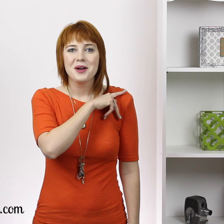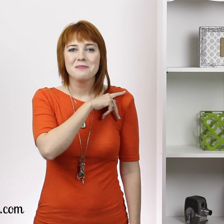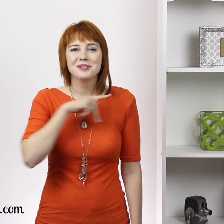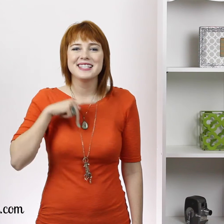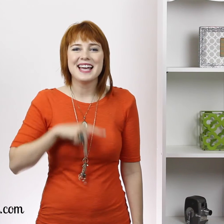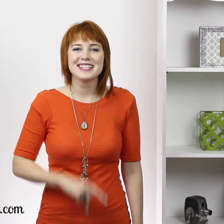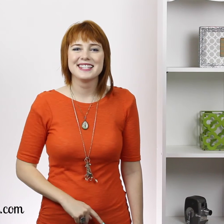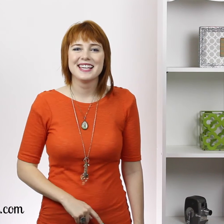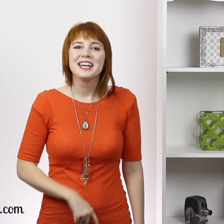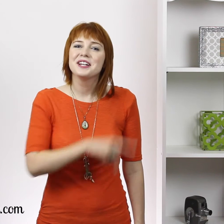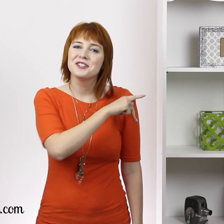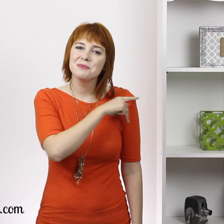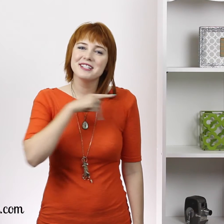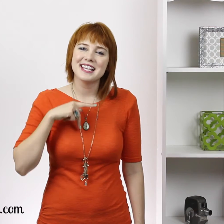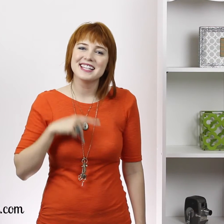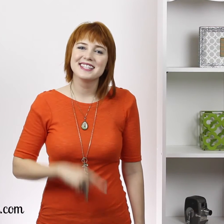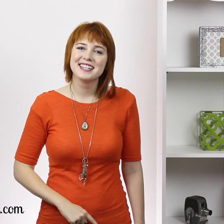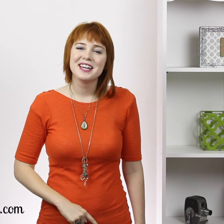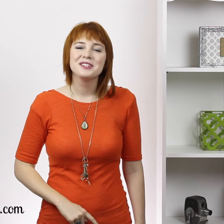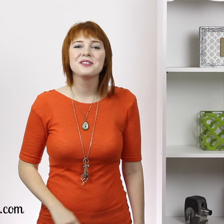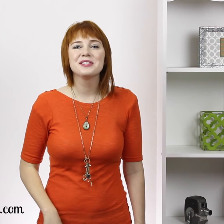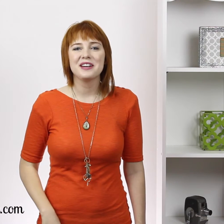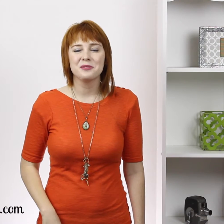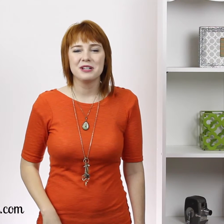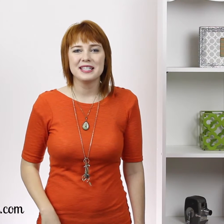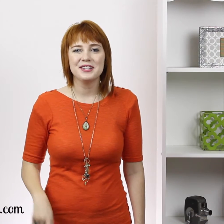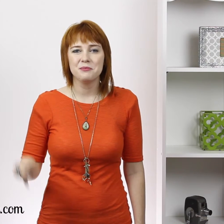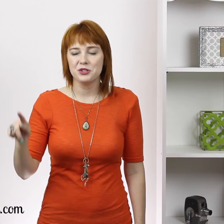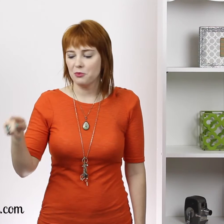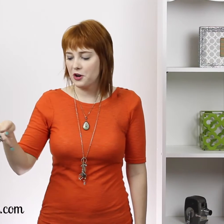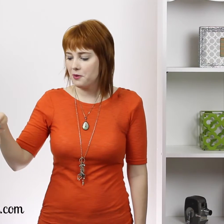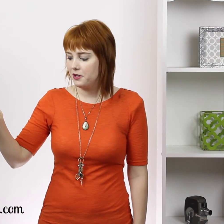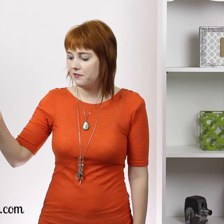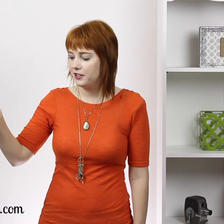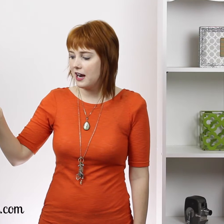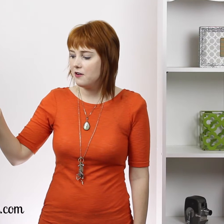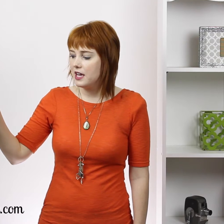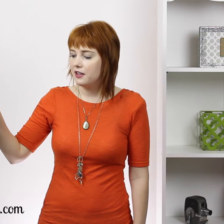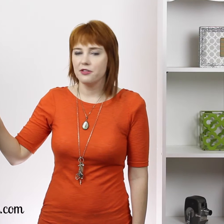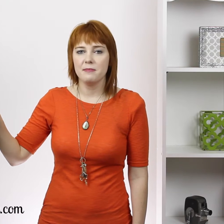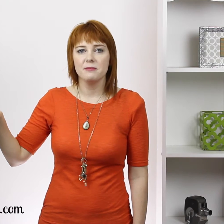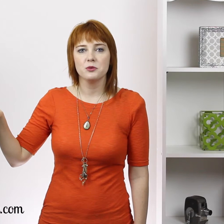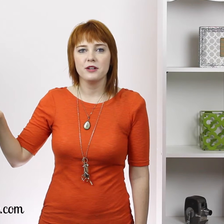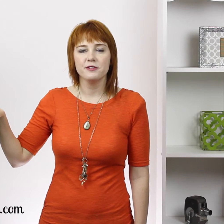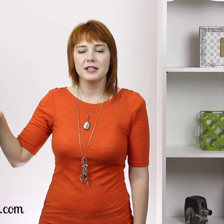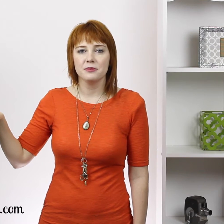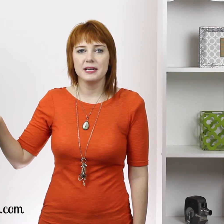Princess. Here's your princess. To do the sign for princess you put your pointer and middle finger out and your thumb in between for the letter P